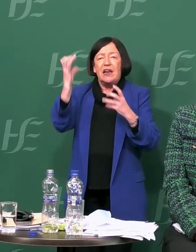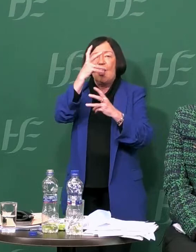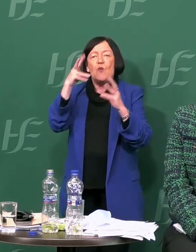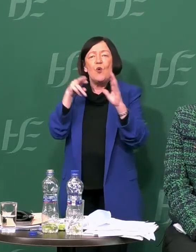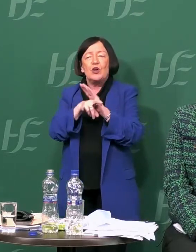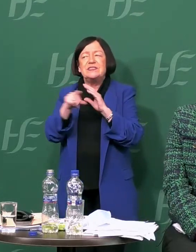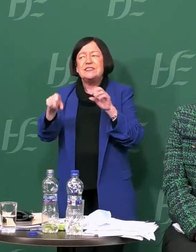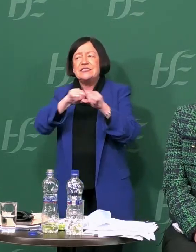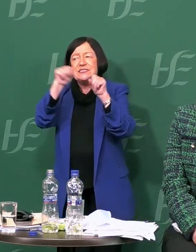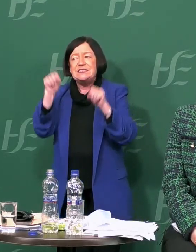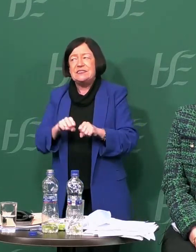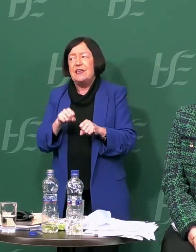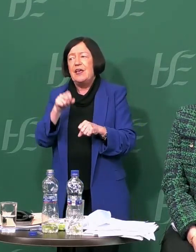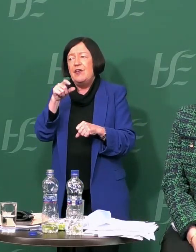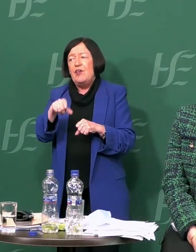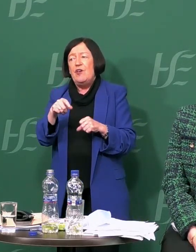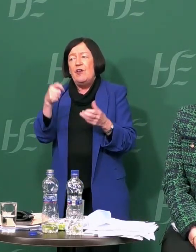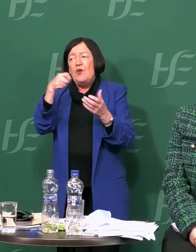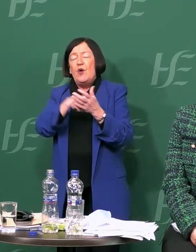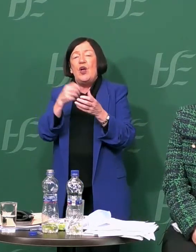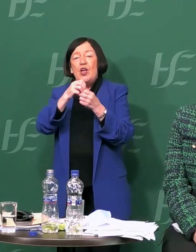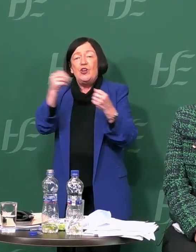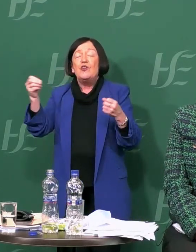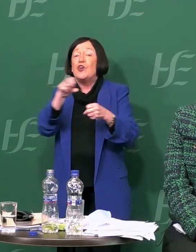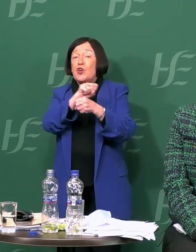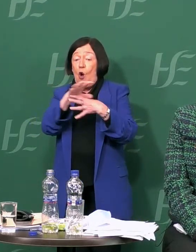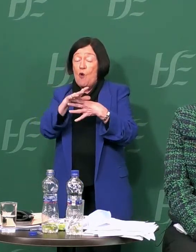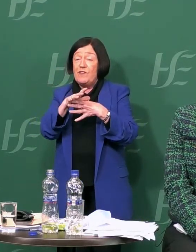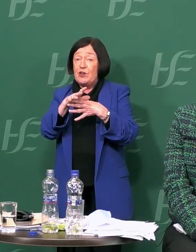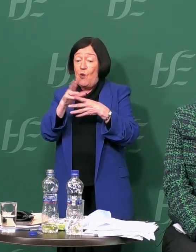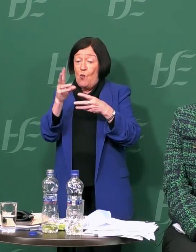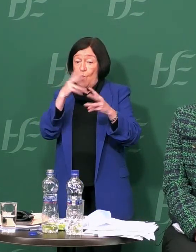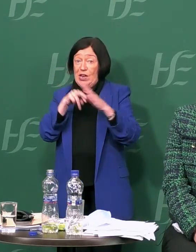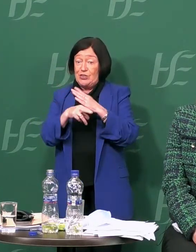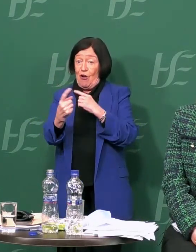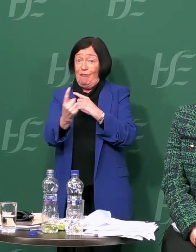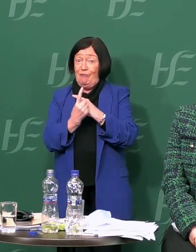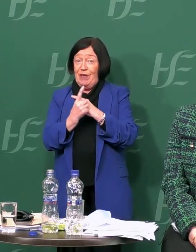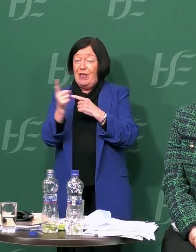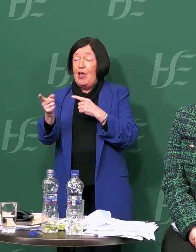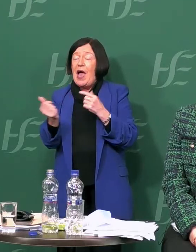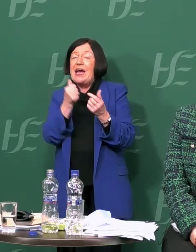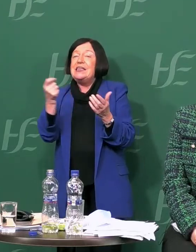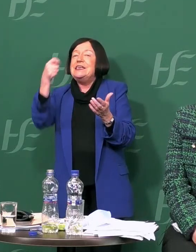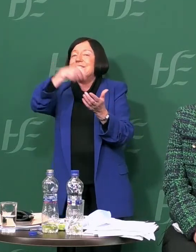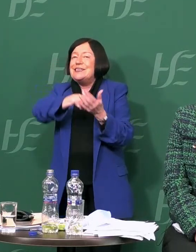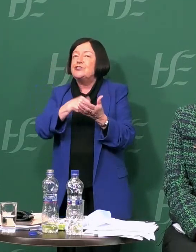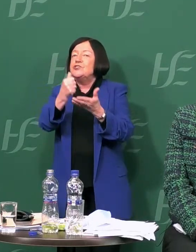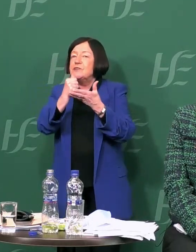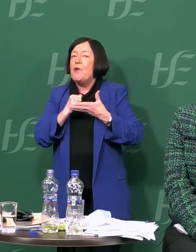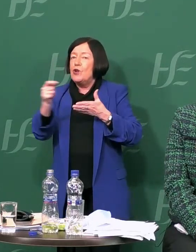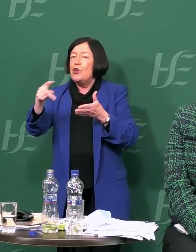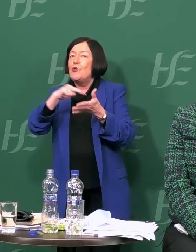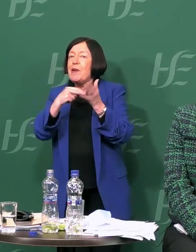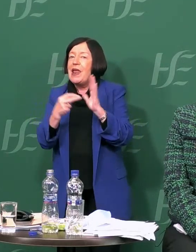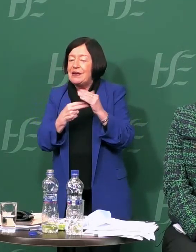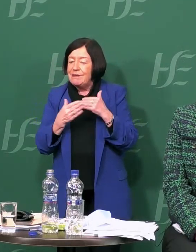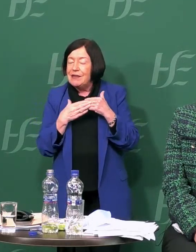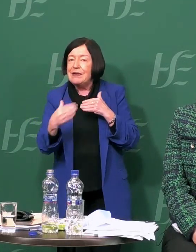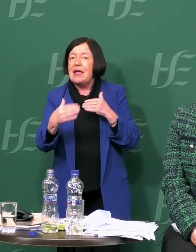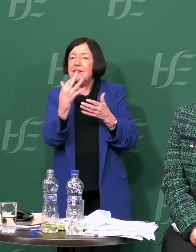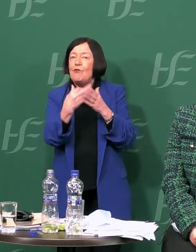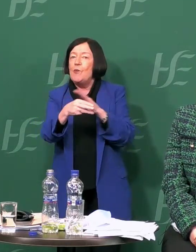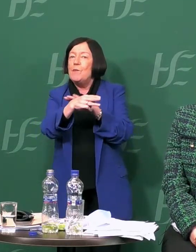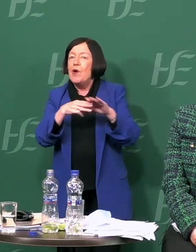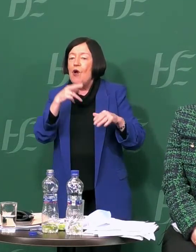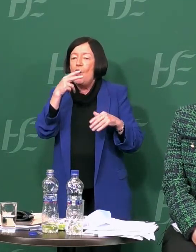system, and they're now facing into another COVID winter. Are there any kind of additional supports that you're planning over the next couple of months